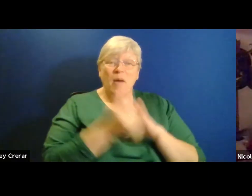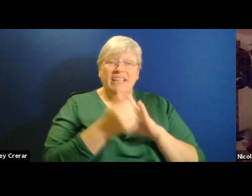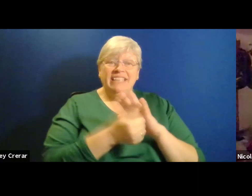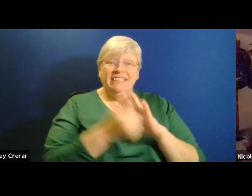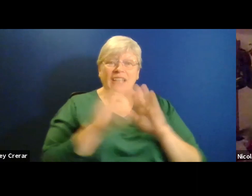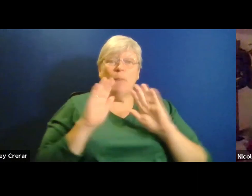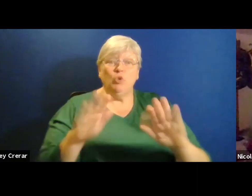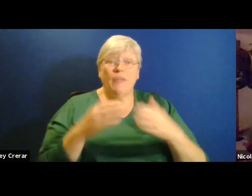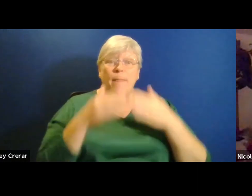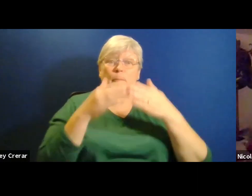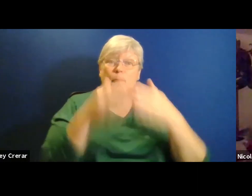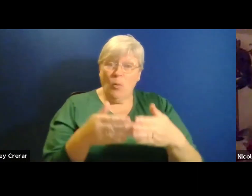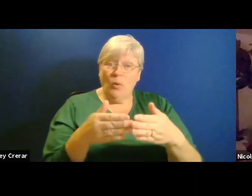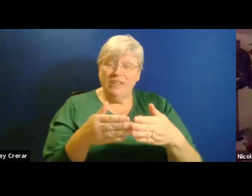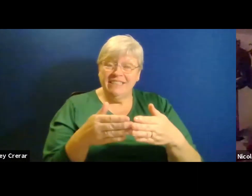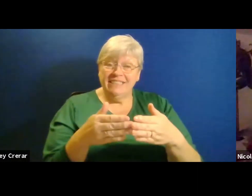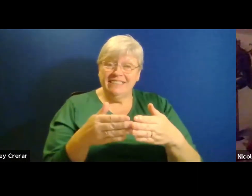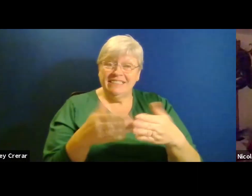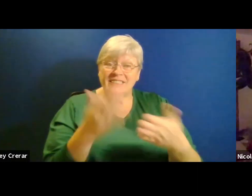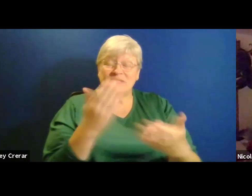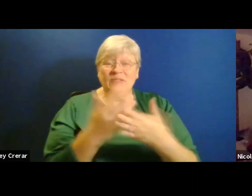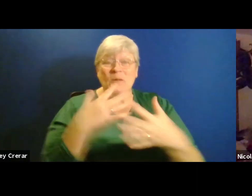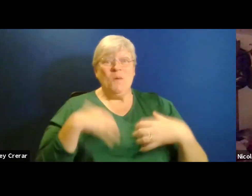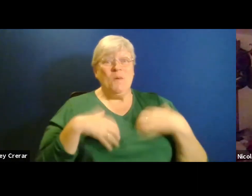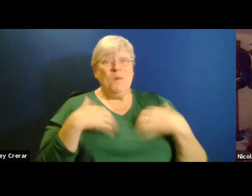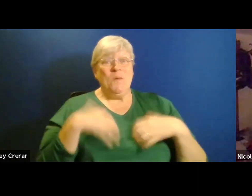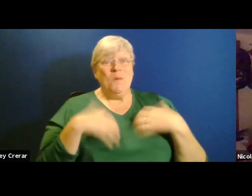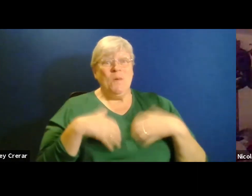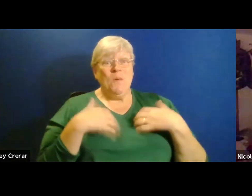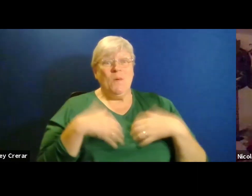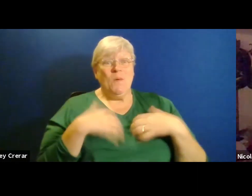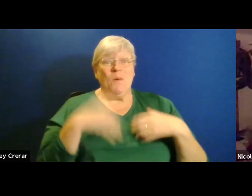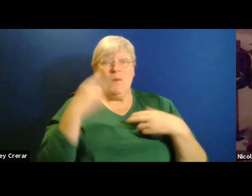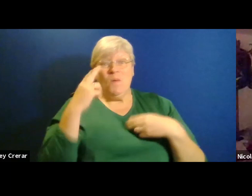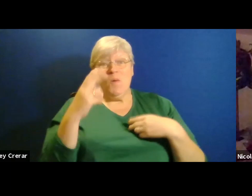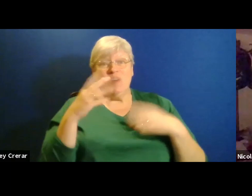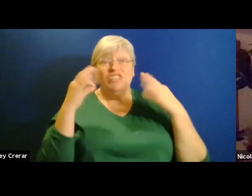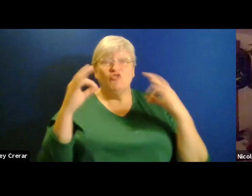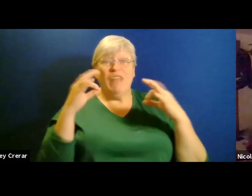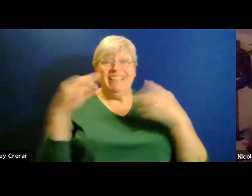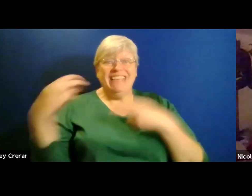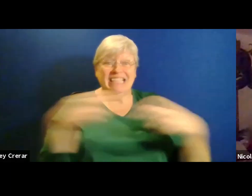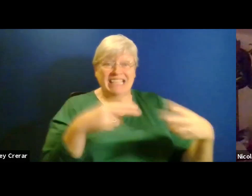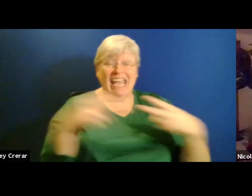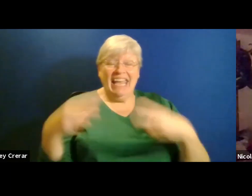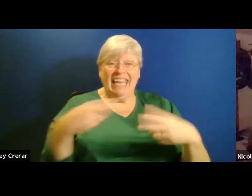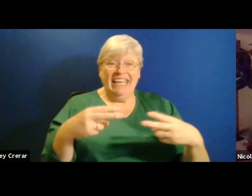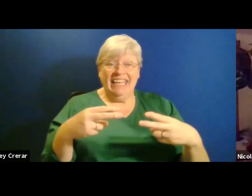Out the Boat, and I was just so thrilled. I was sitting watching Strictly Come Dancing